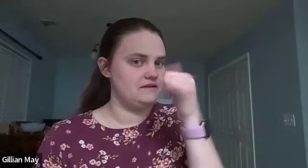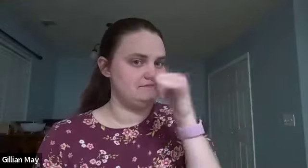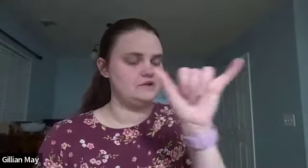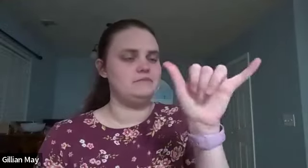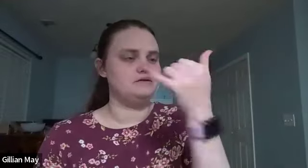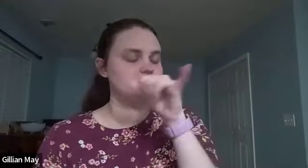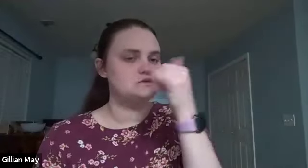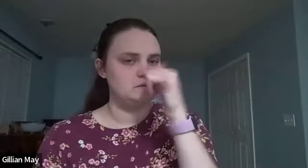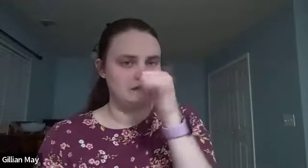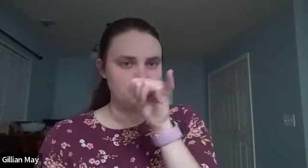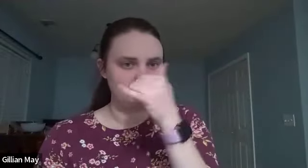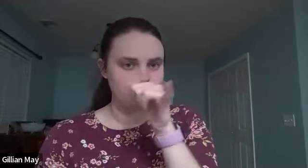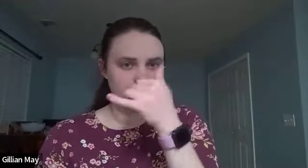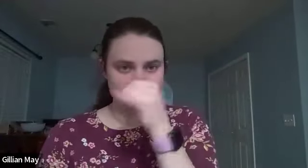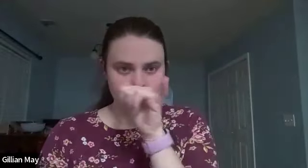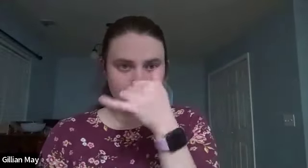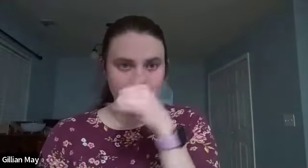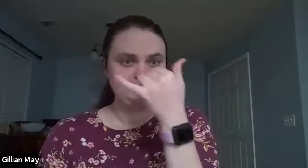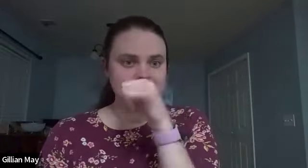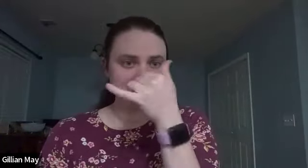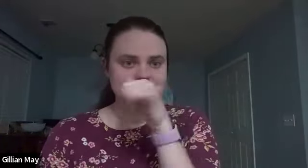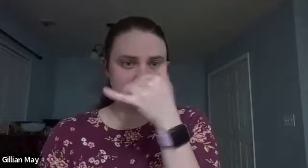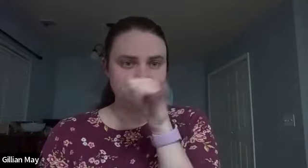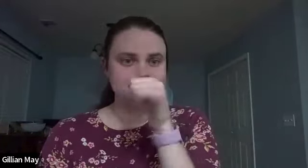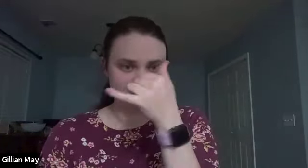like, well, not bounce it, swing it back and forth in front of your nose. Silly.